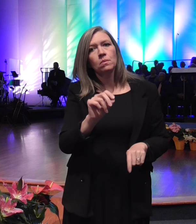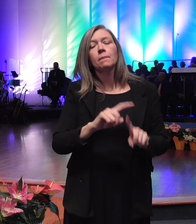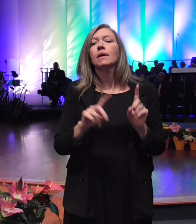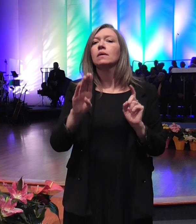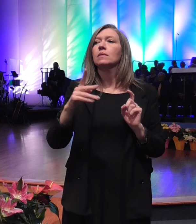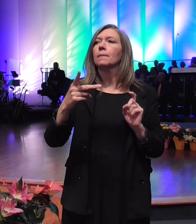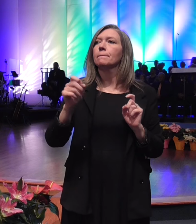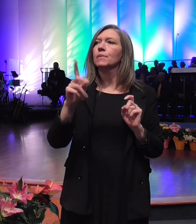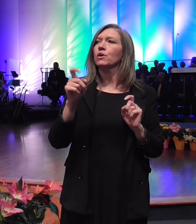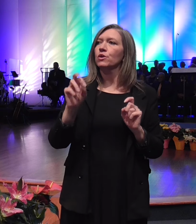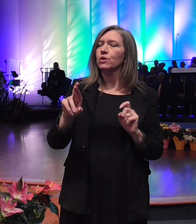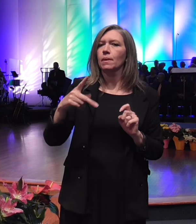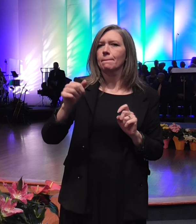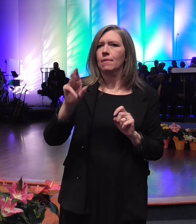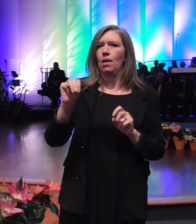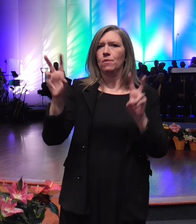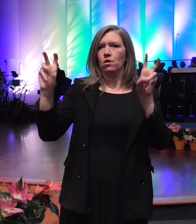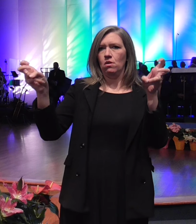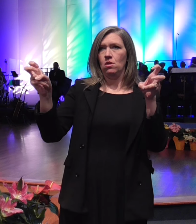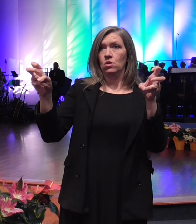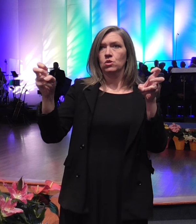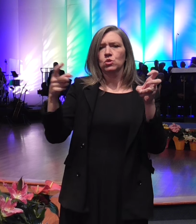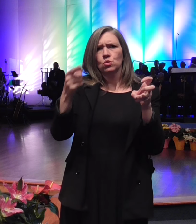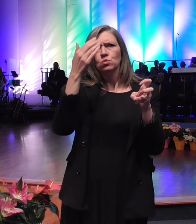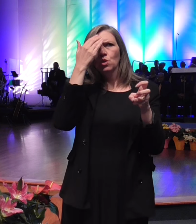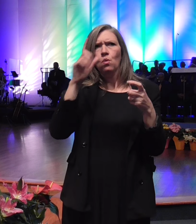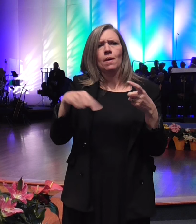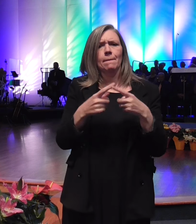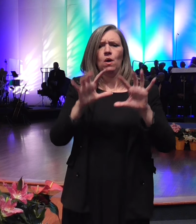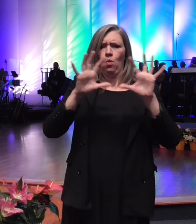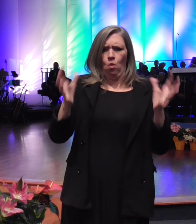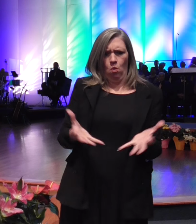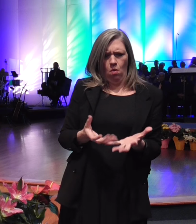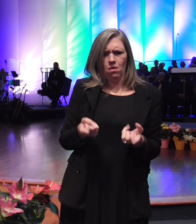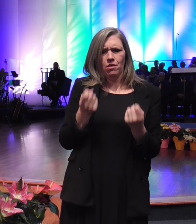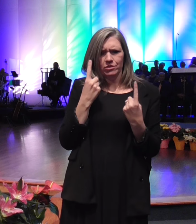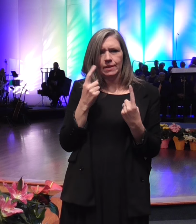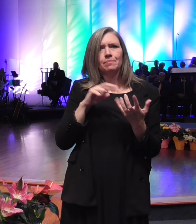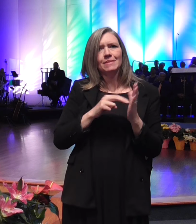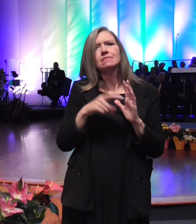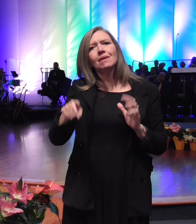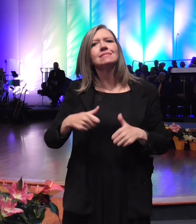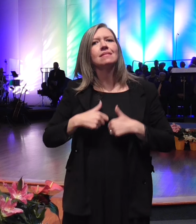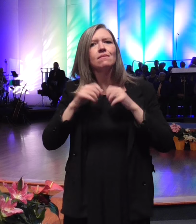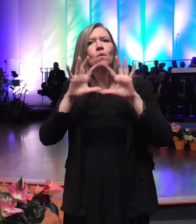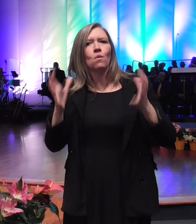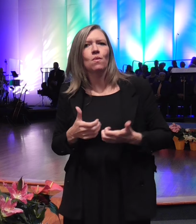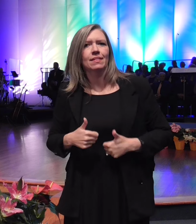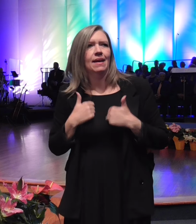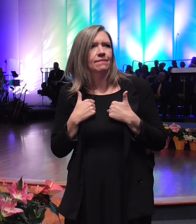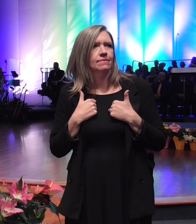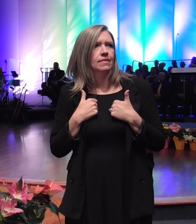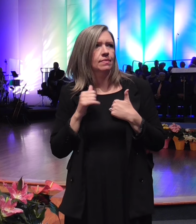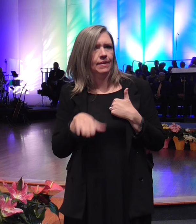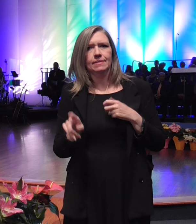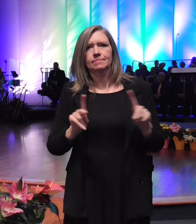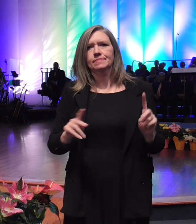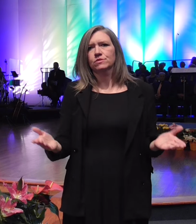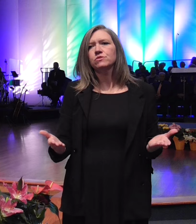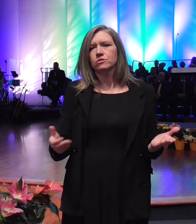about wholeness is once you know you're whole, you have to live your whole life. And that's what I know about the people here. I also know